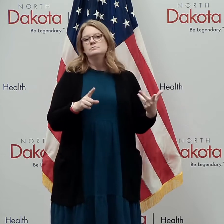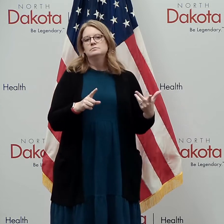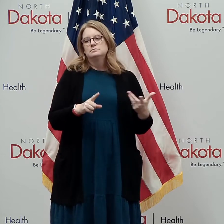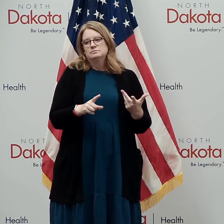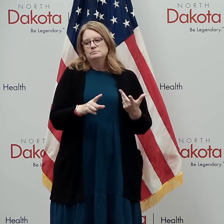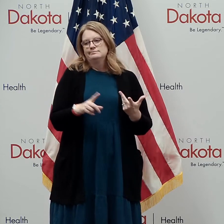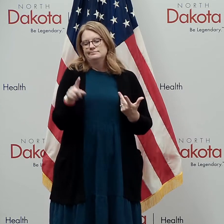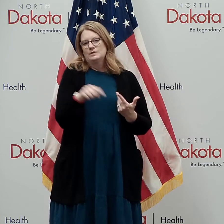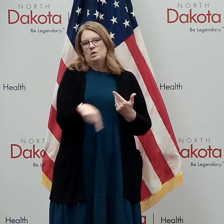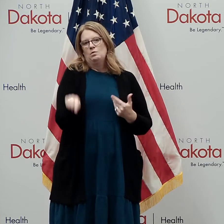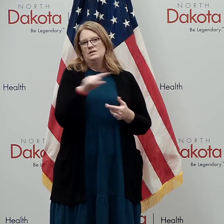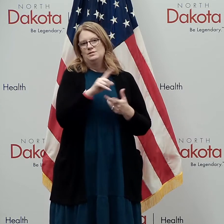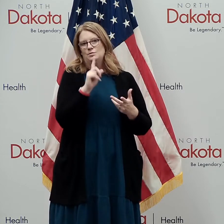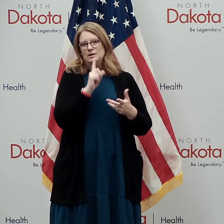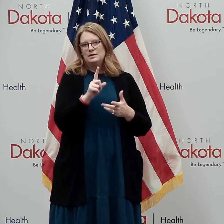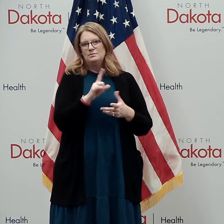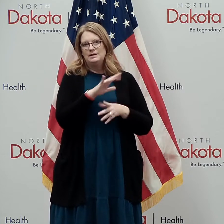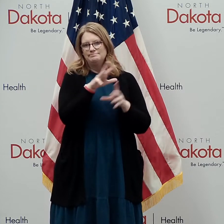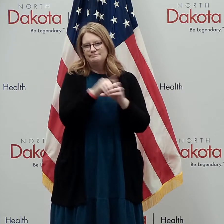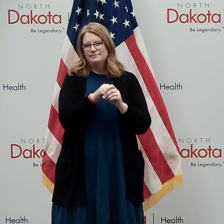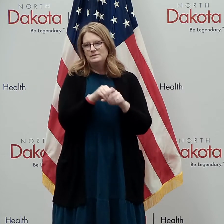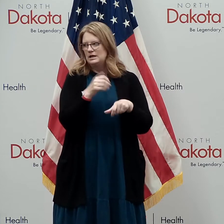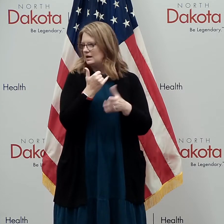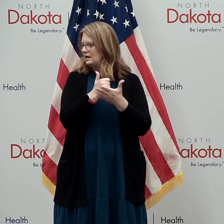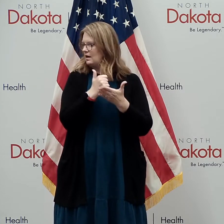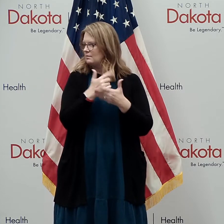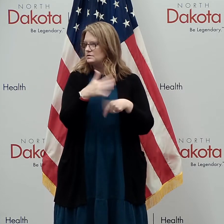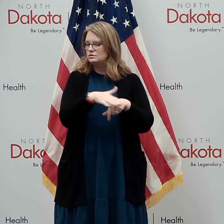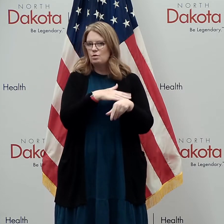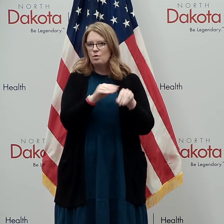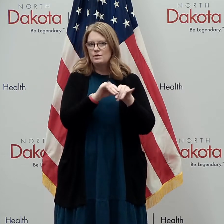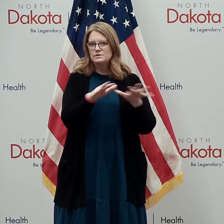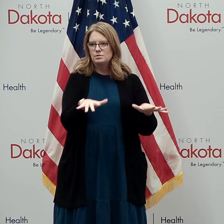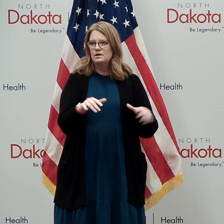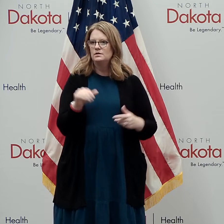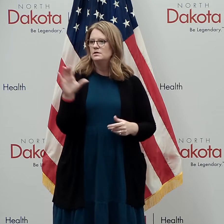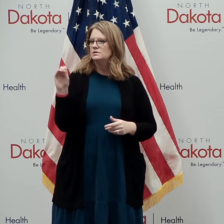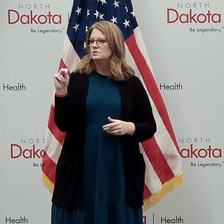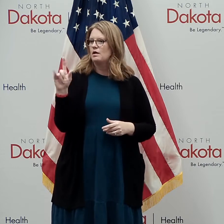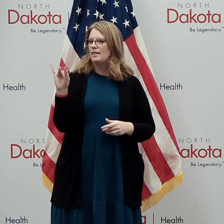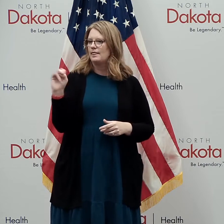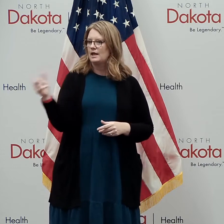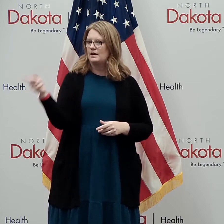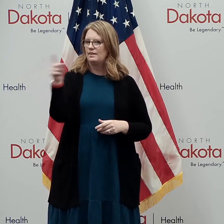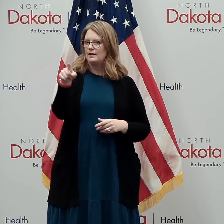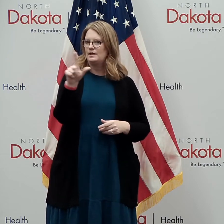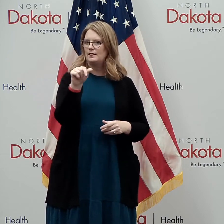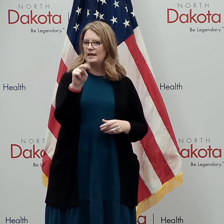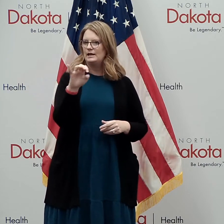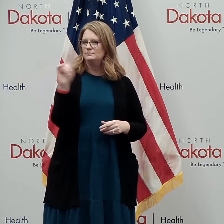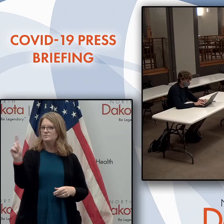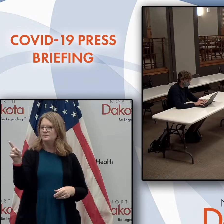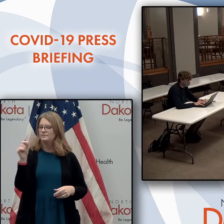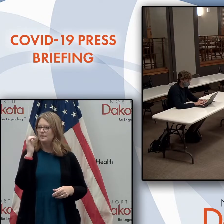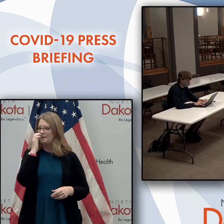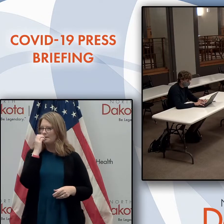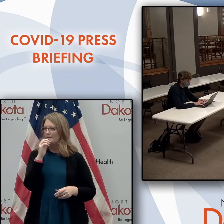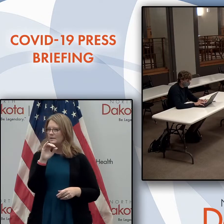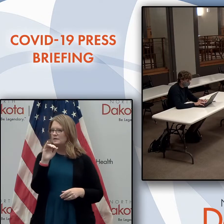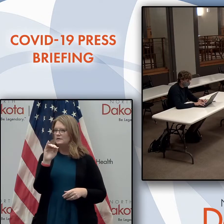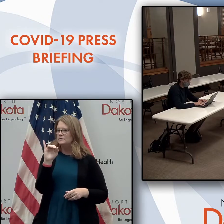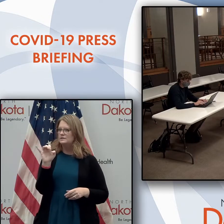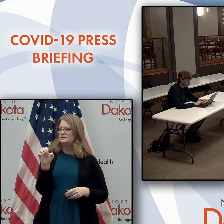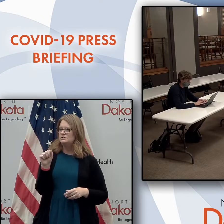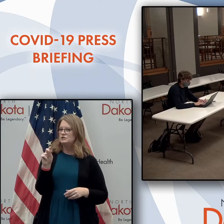part to help slow the spread. Okay, I'm going to go to online and then to Lane. Jean Shemp,